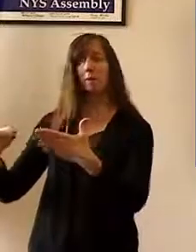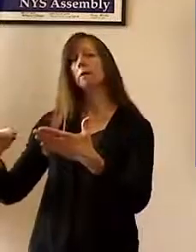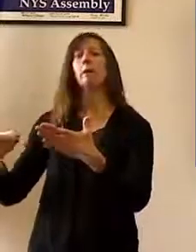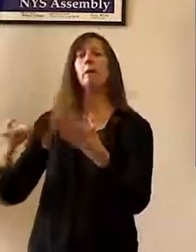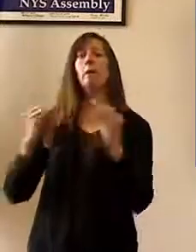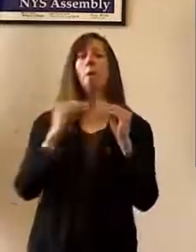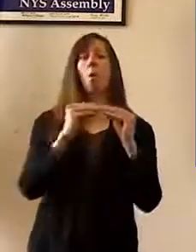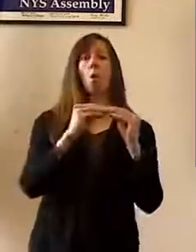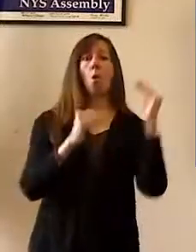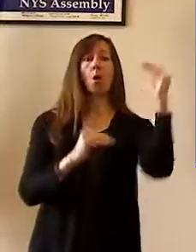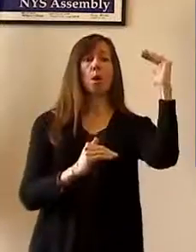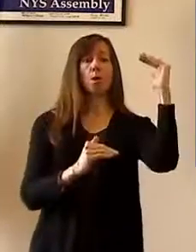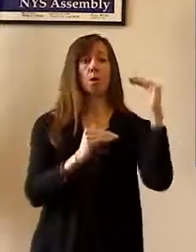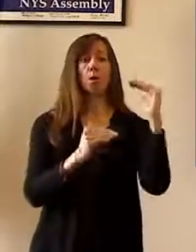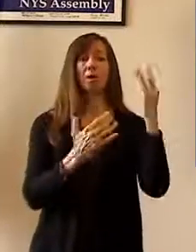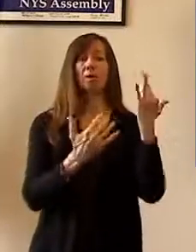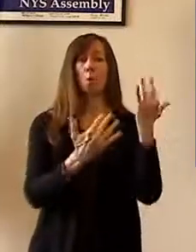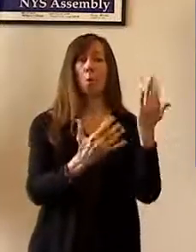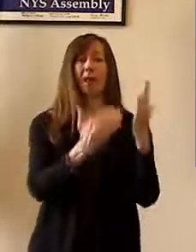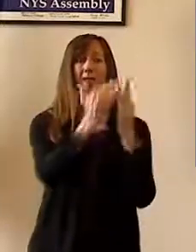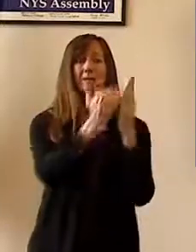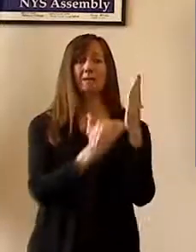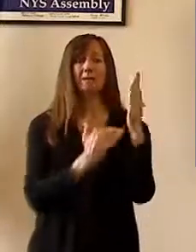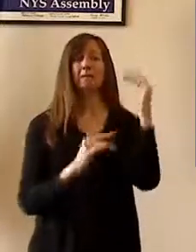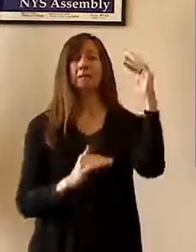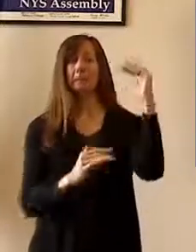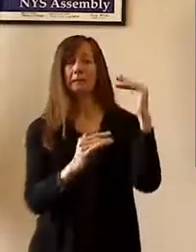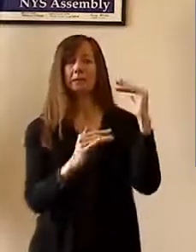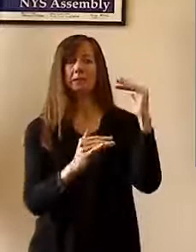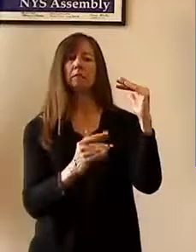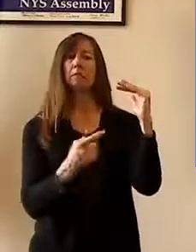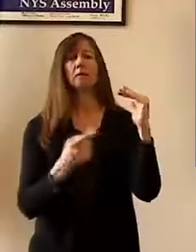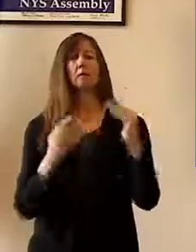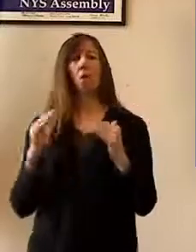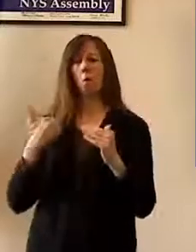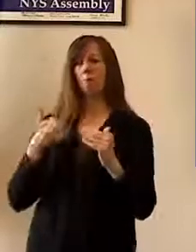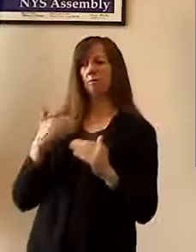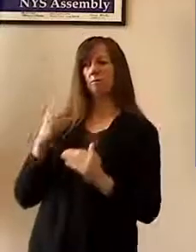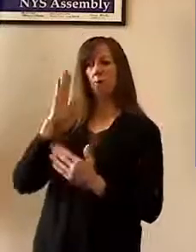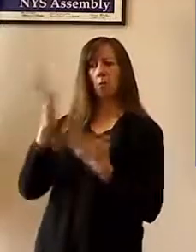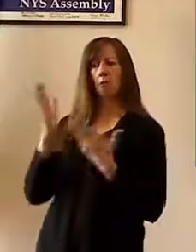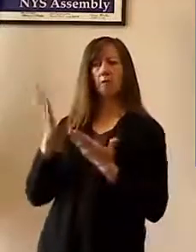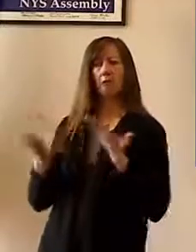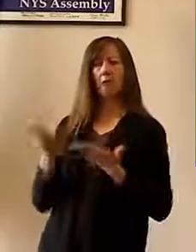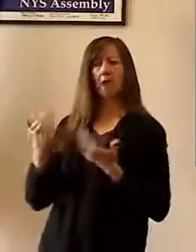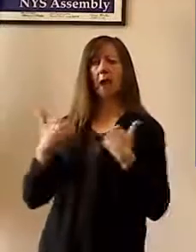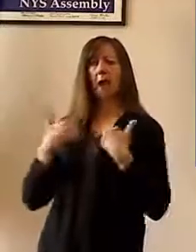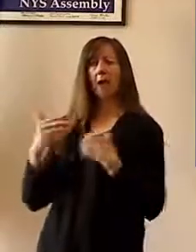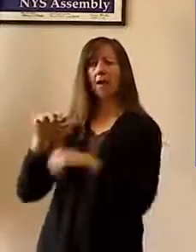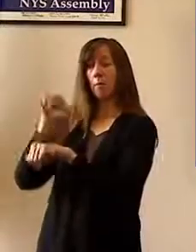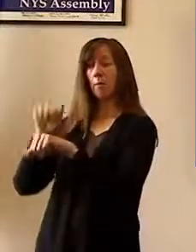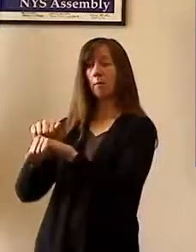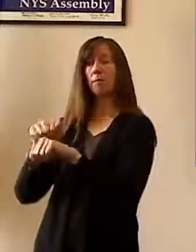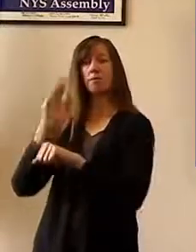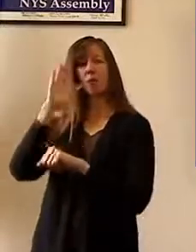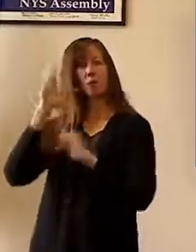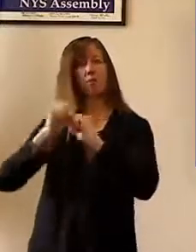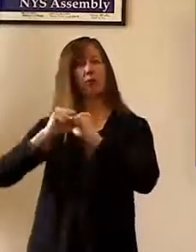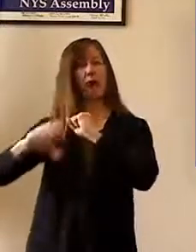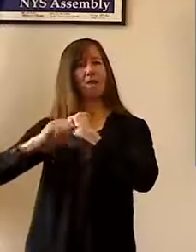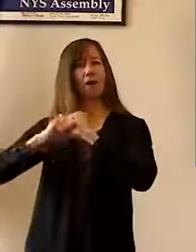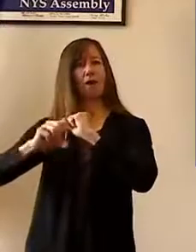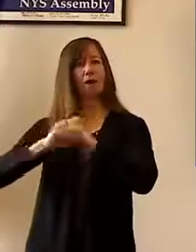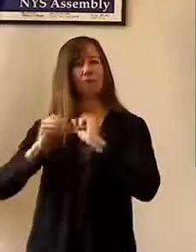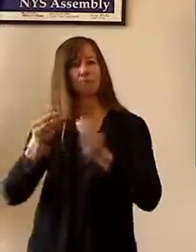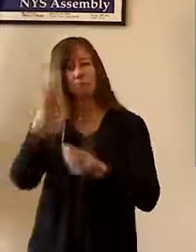list needing to go through our wait list, there will be appointment opportunities that we just simply advertise. So I do encourage you to visit the